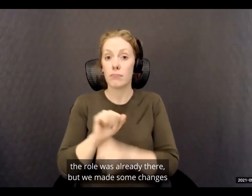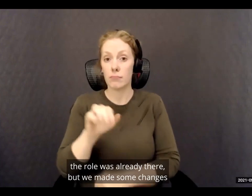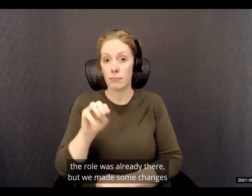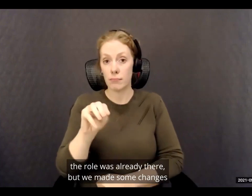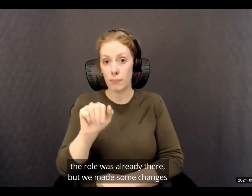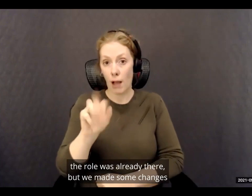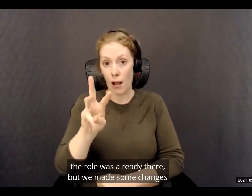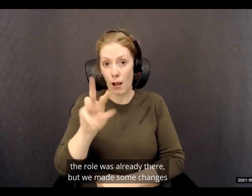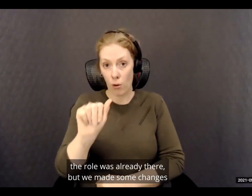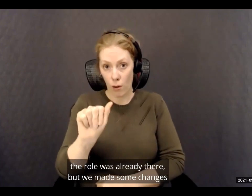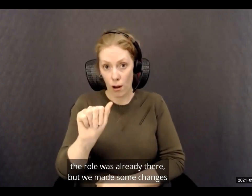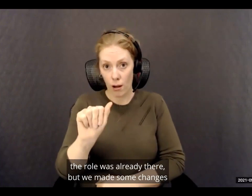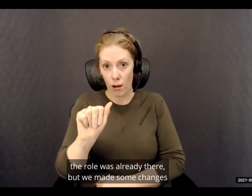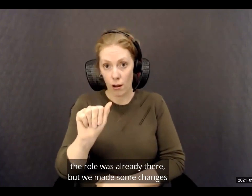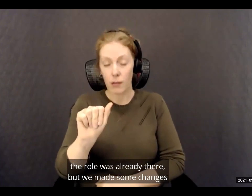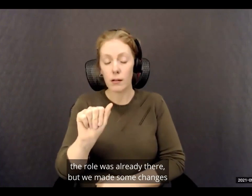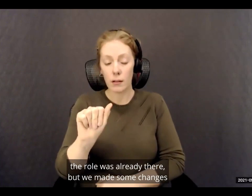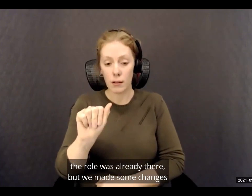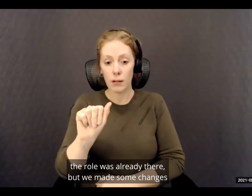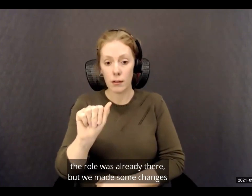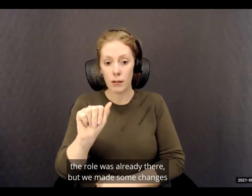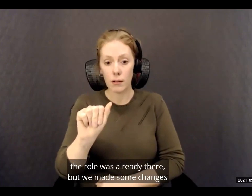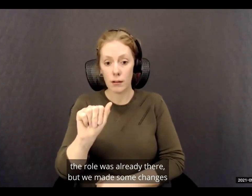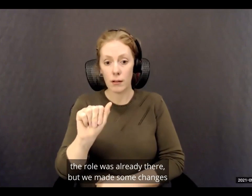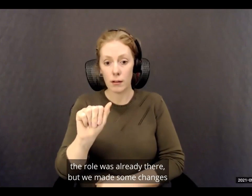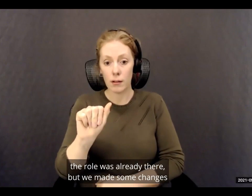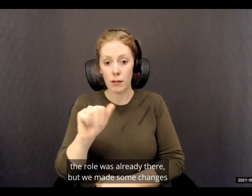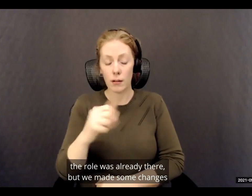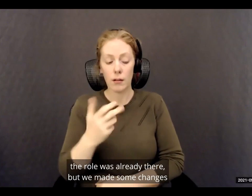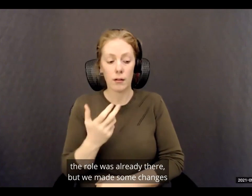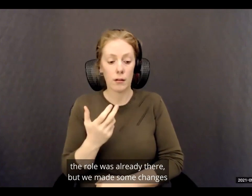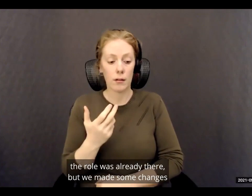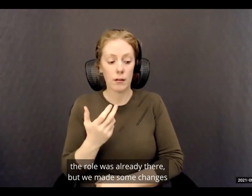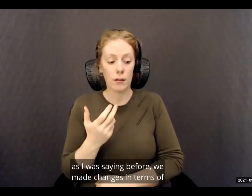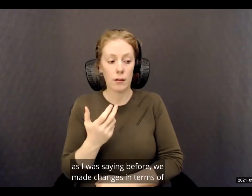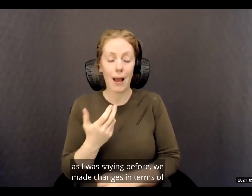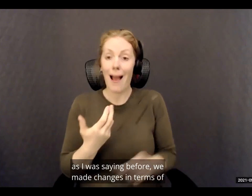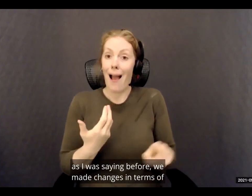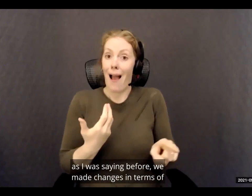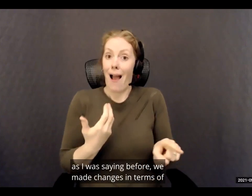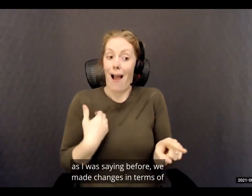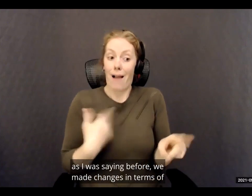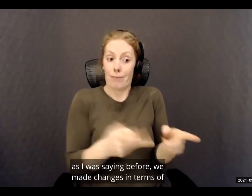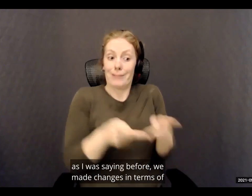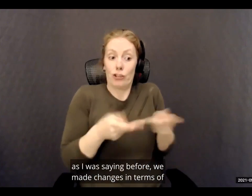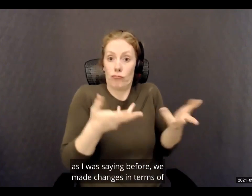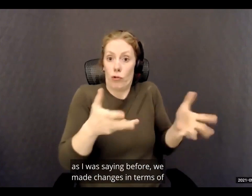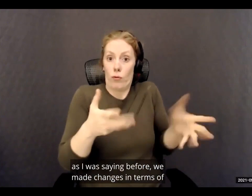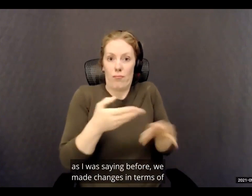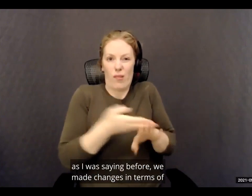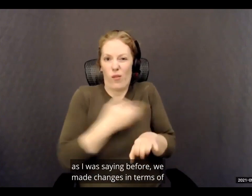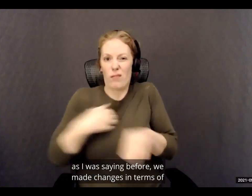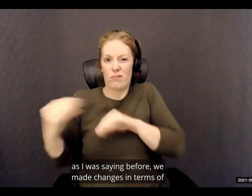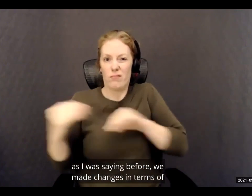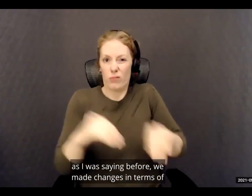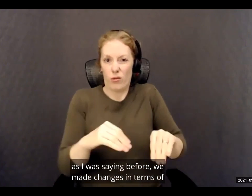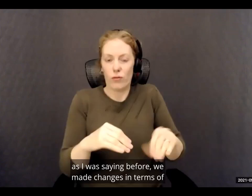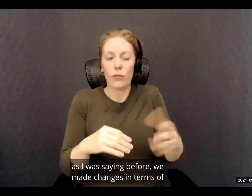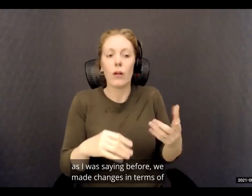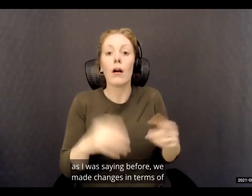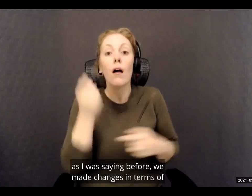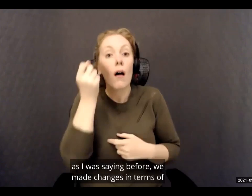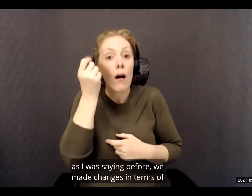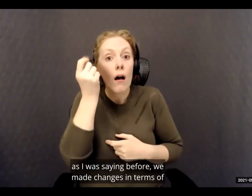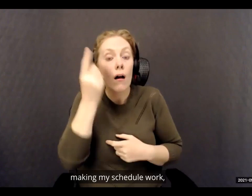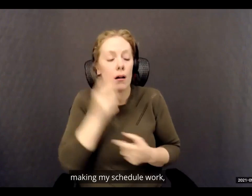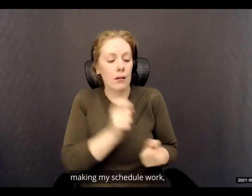the role was already there, but we made some changes, as I was saying before. We made changes in terms